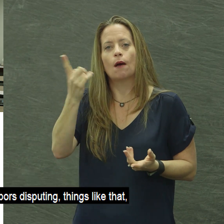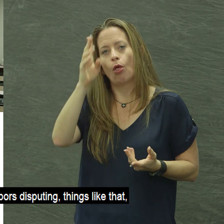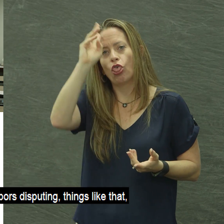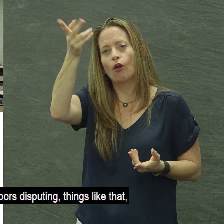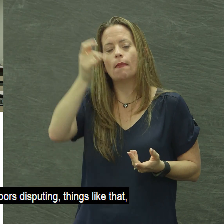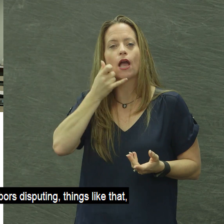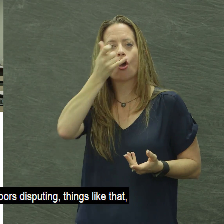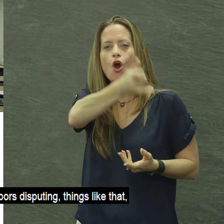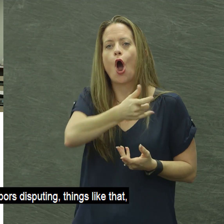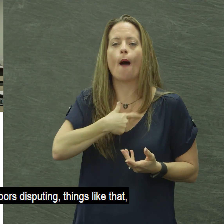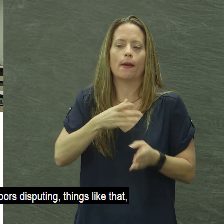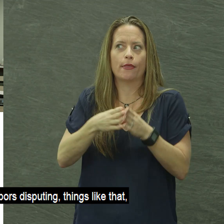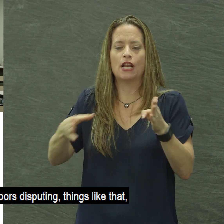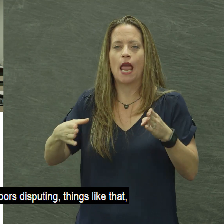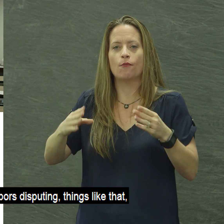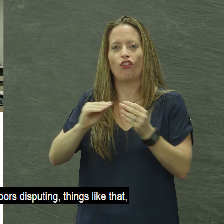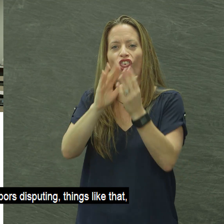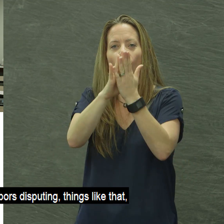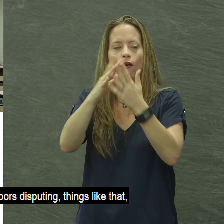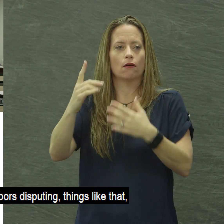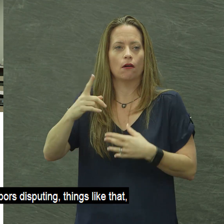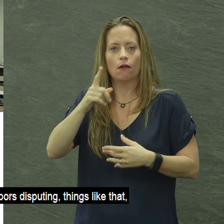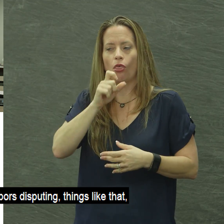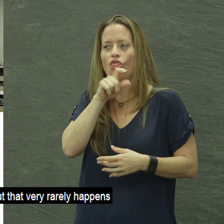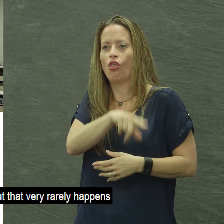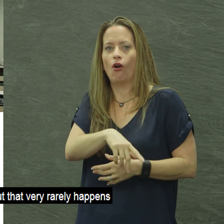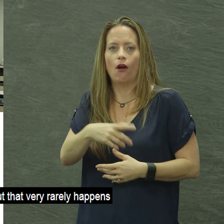somebody, neighbors disputing, things like that,